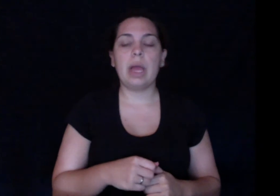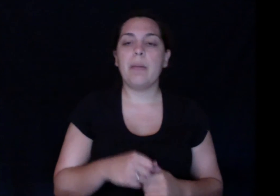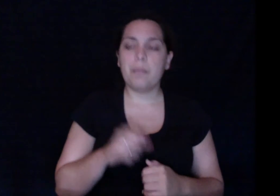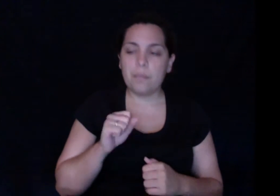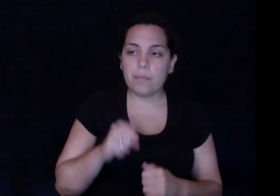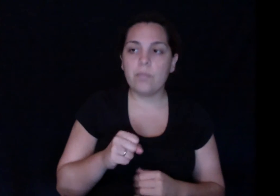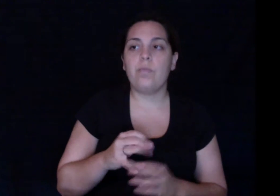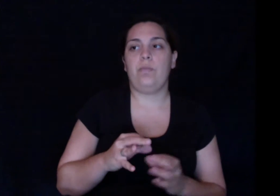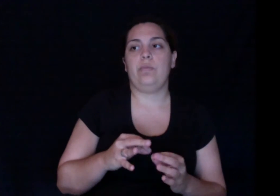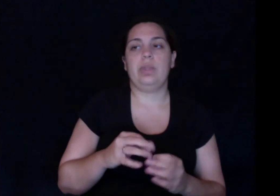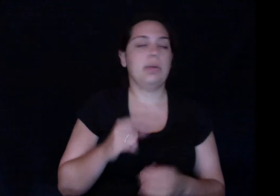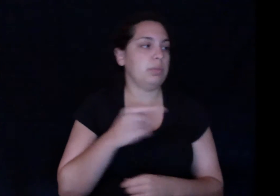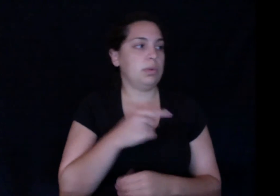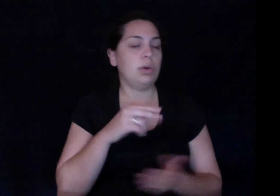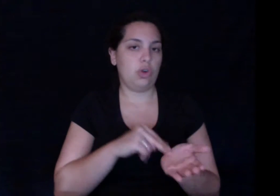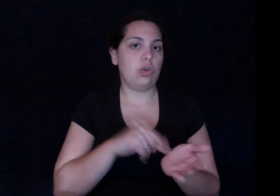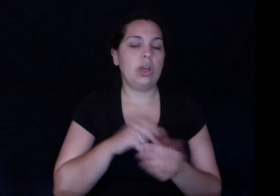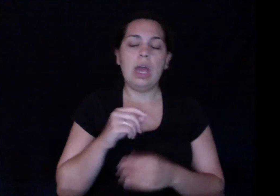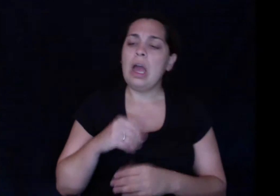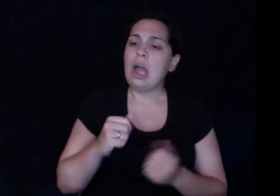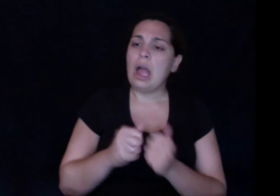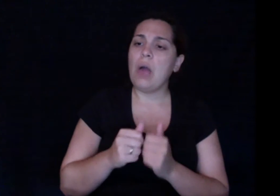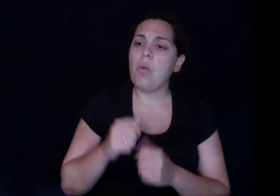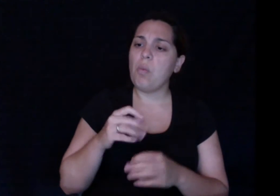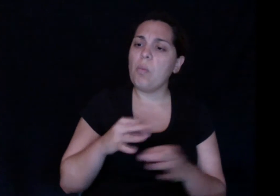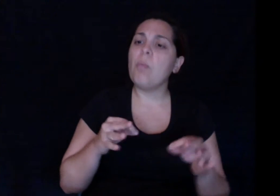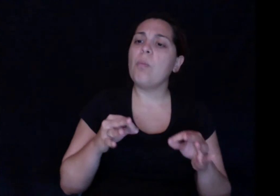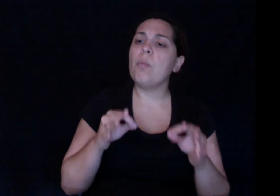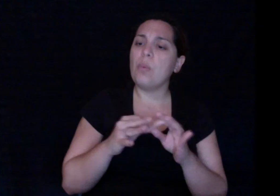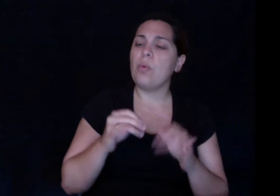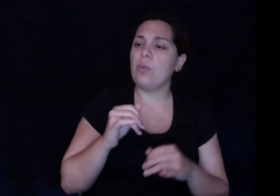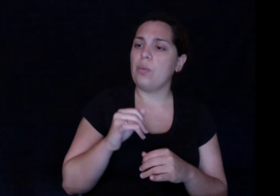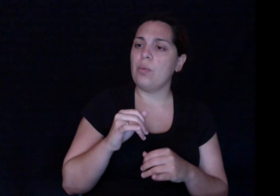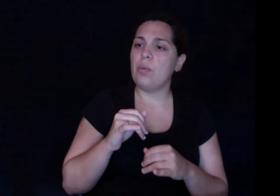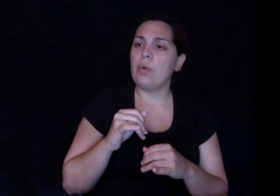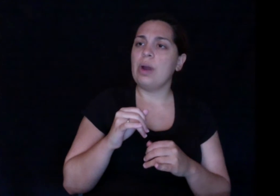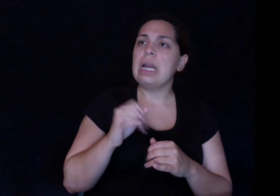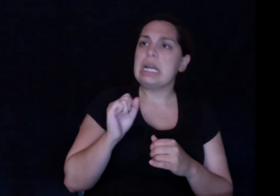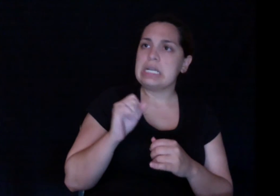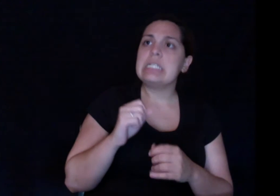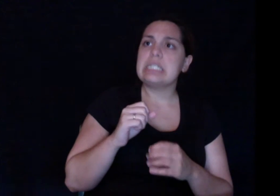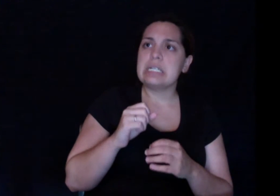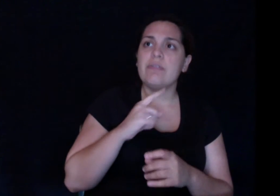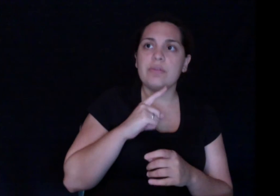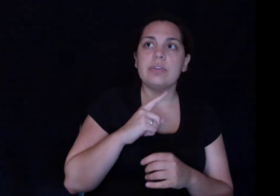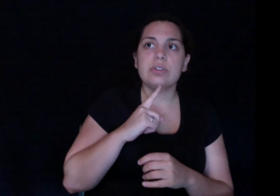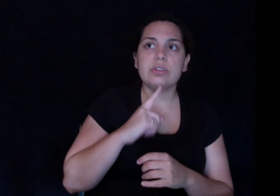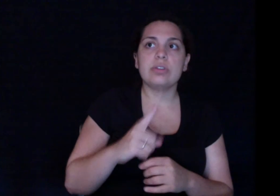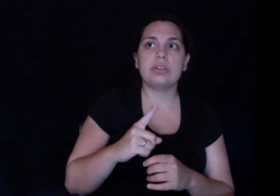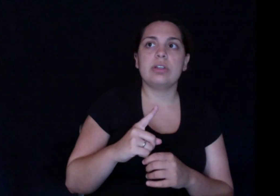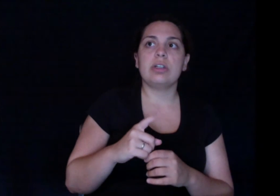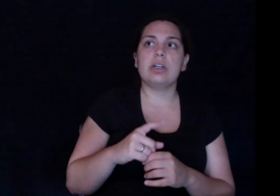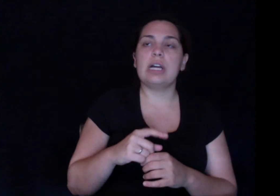this. And guess who fainted? This guy. He's finished. That was a satisfying and relatively